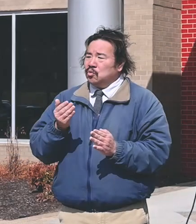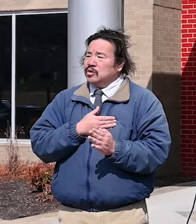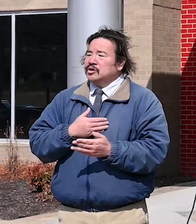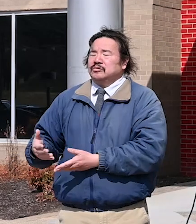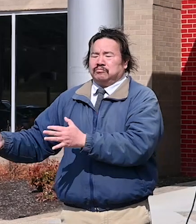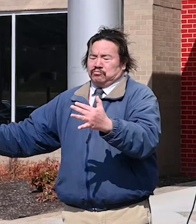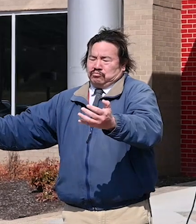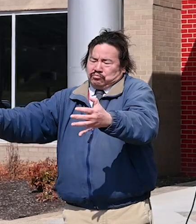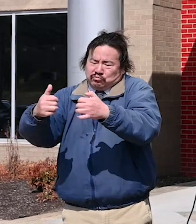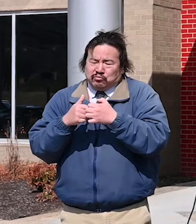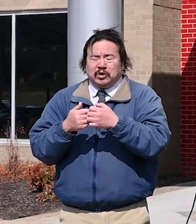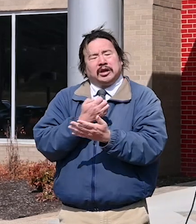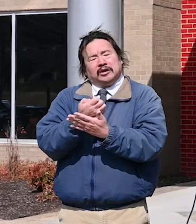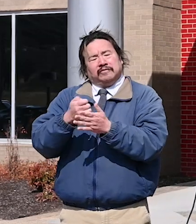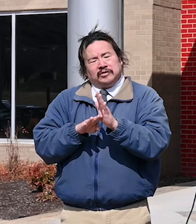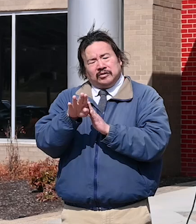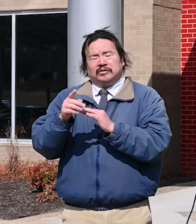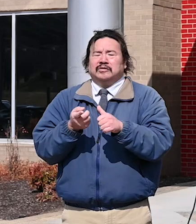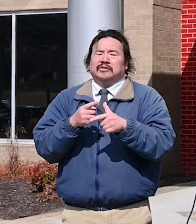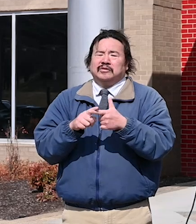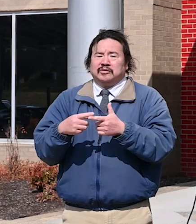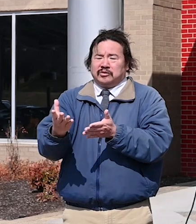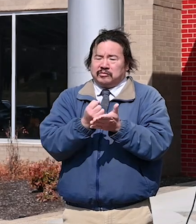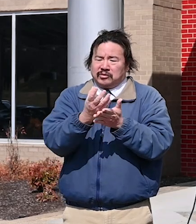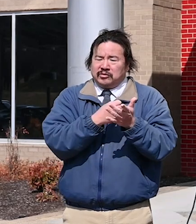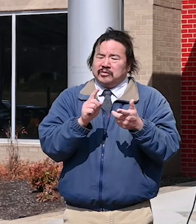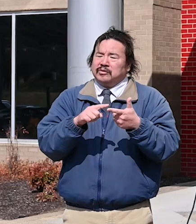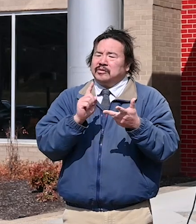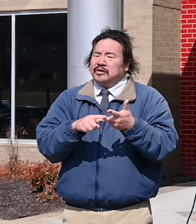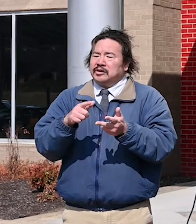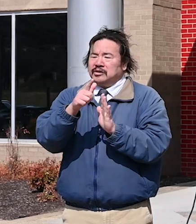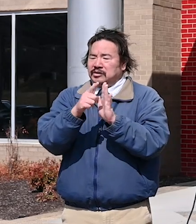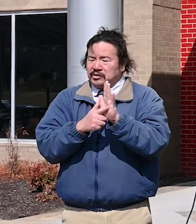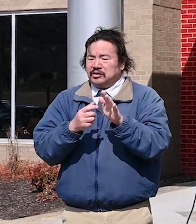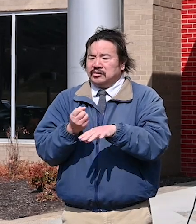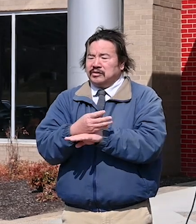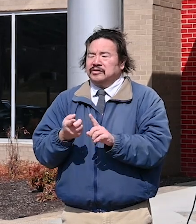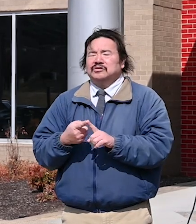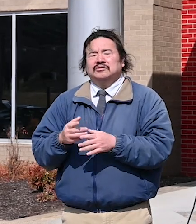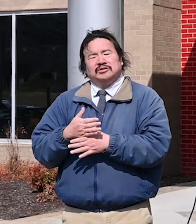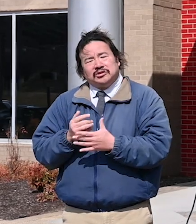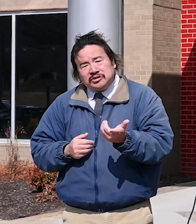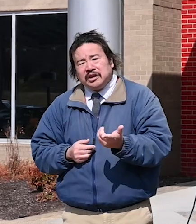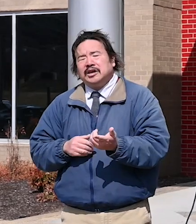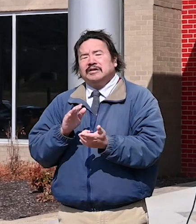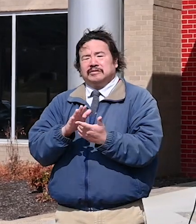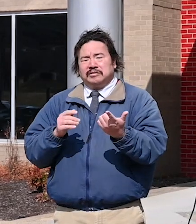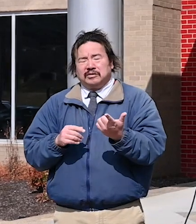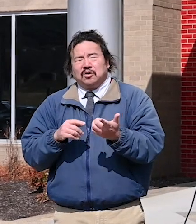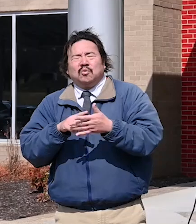bringing together economic development, procurement, and legal advisors to share insights about